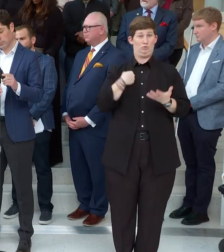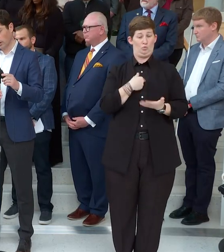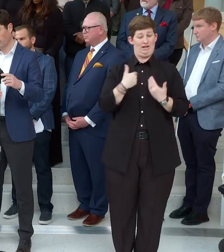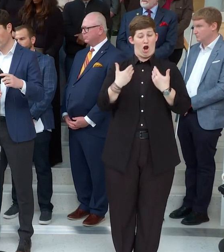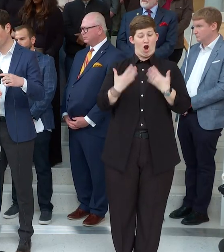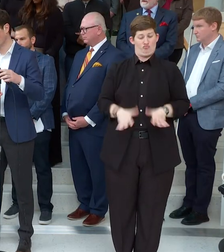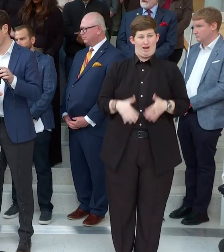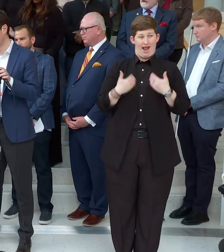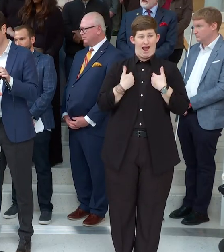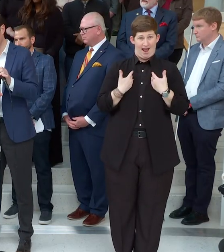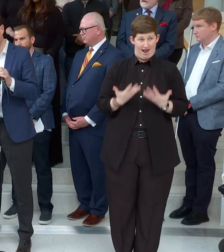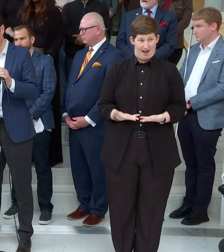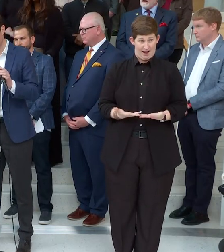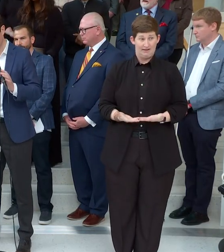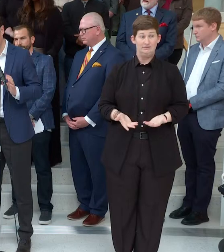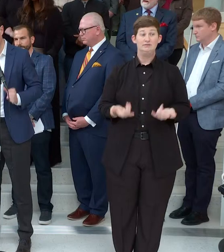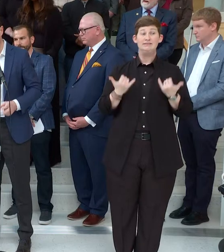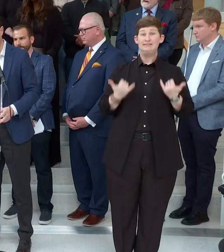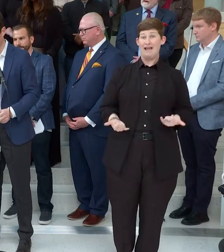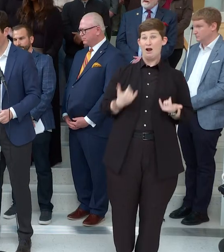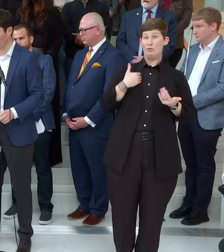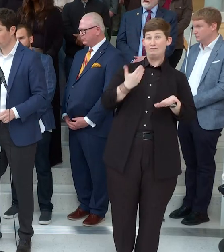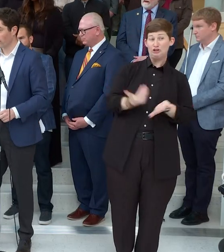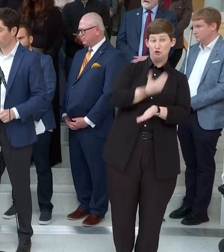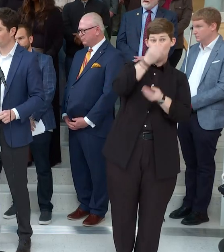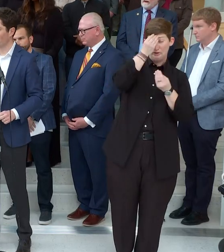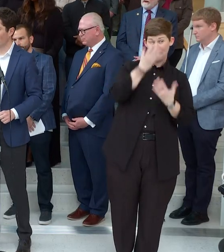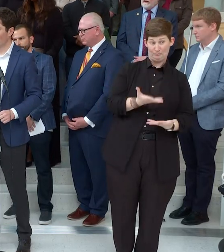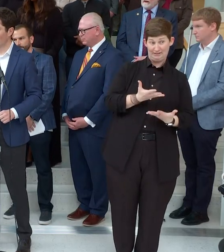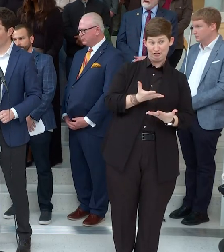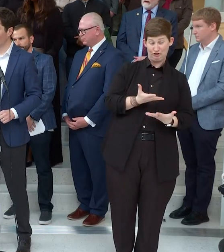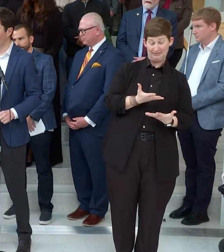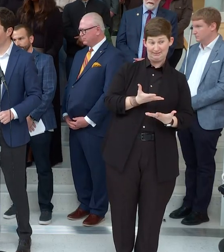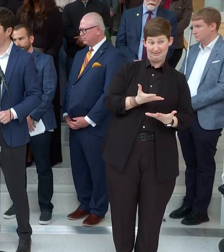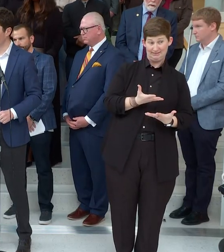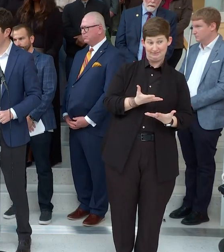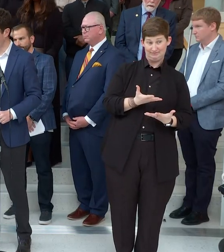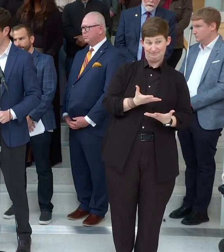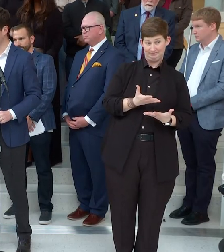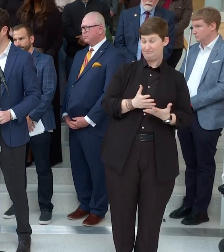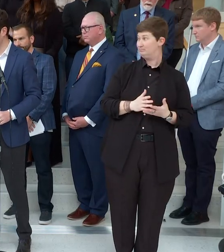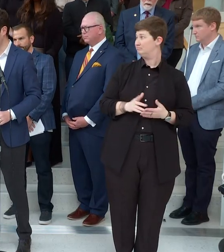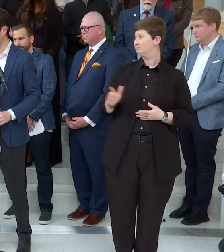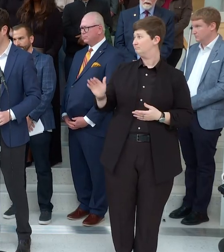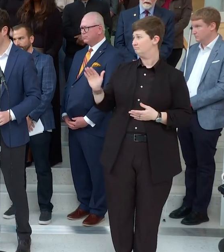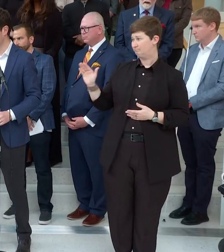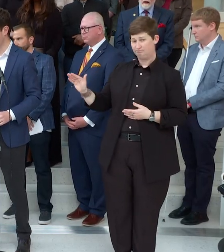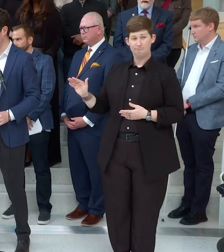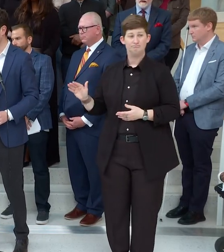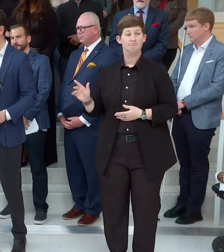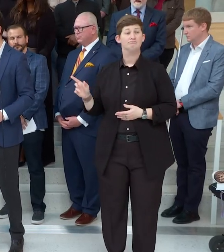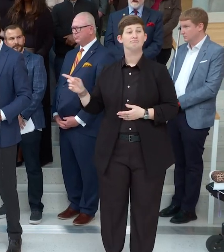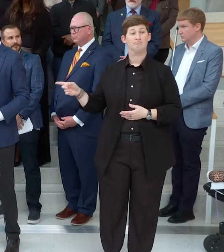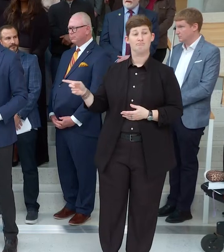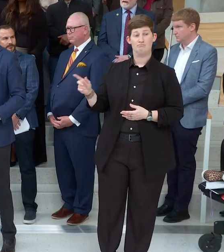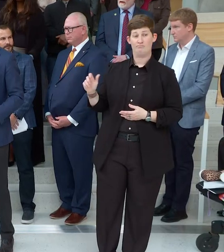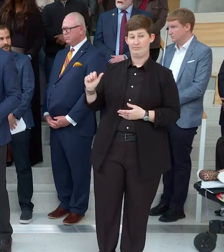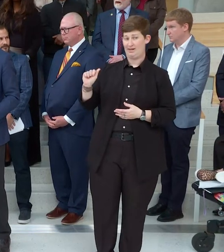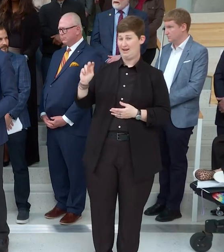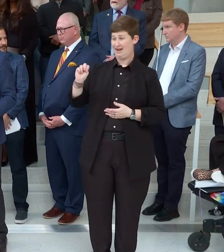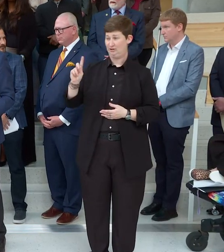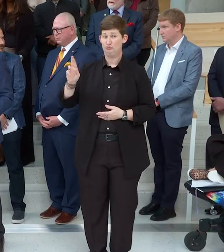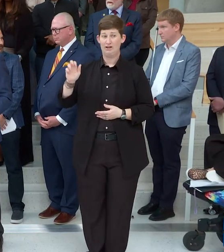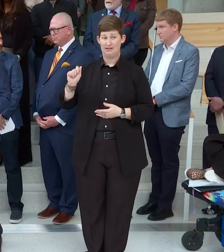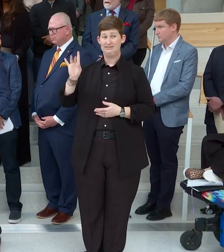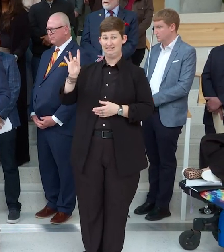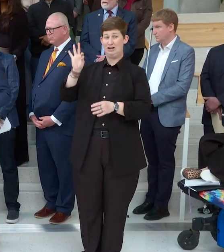information. And I will note that Councilmember Andrea Jenkins voted for a delay until after the information